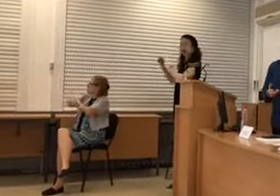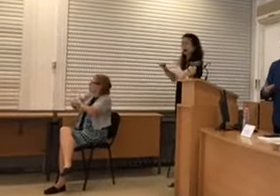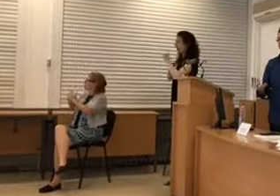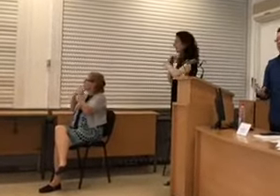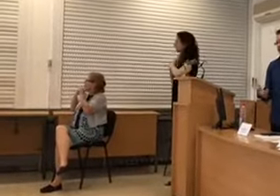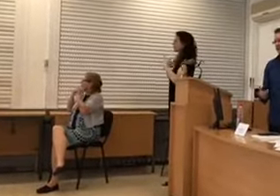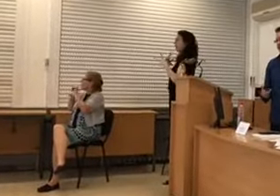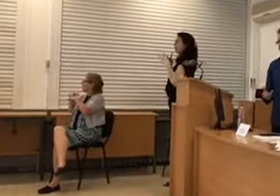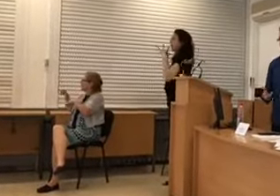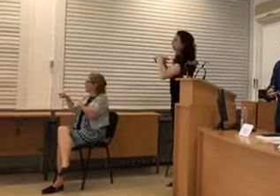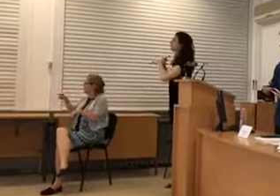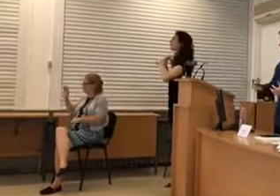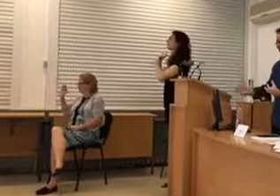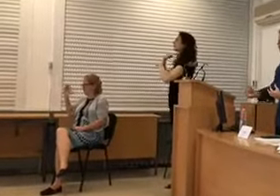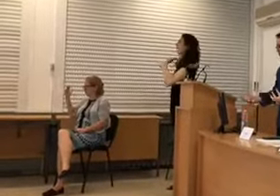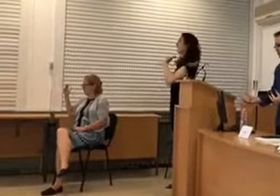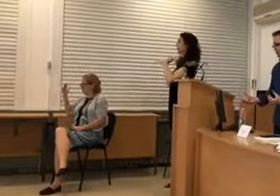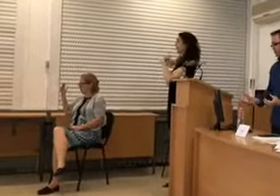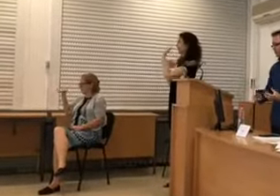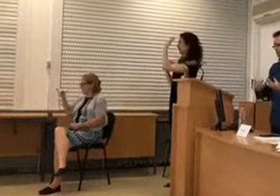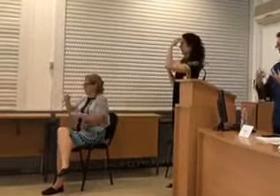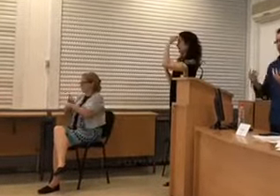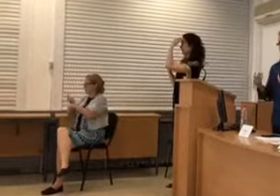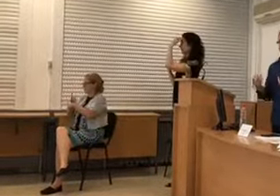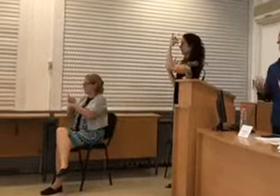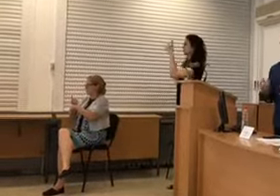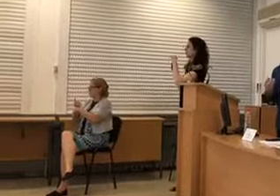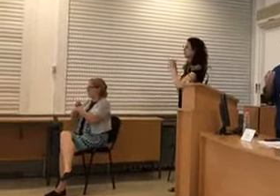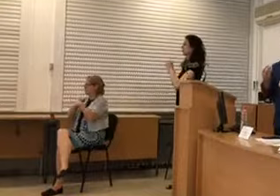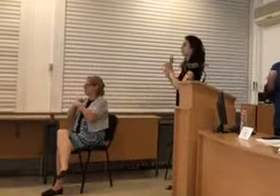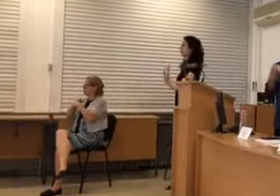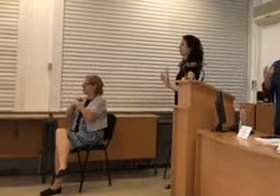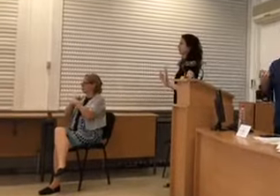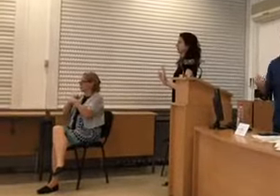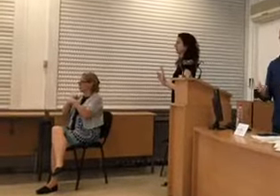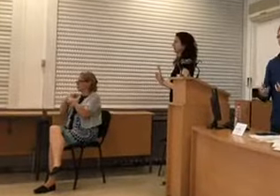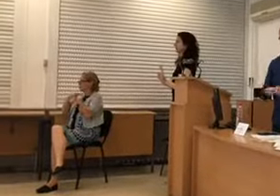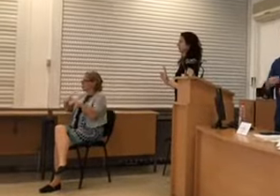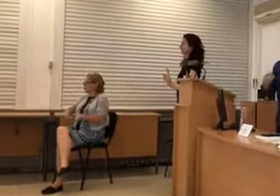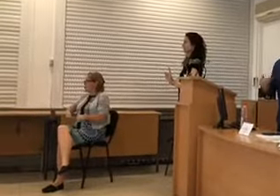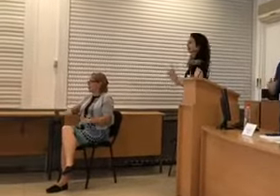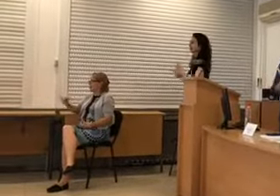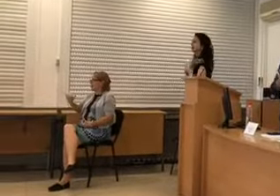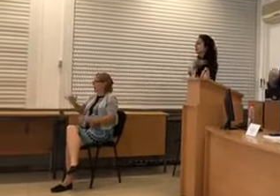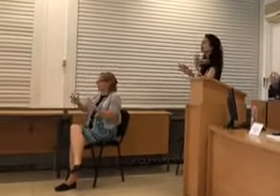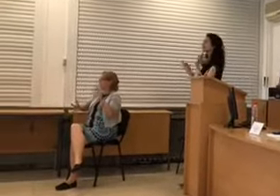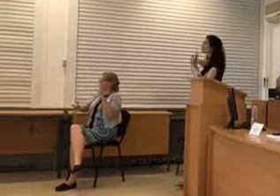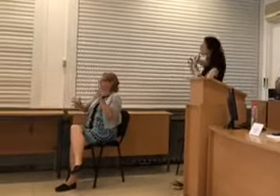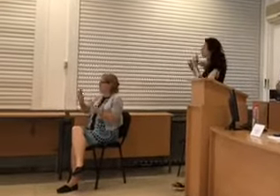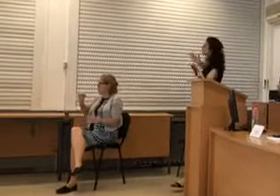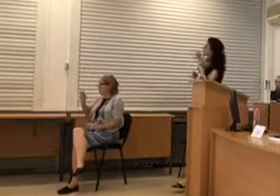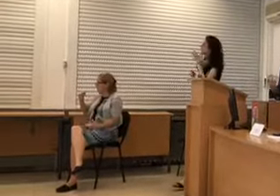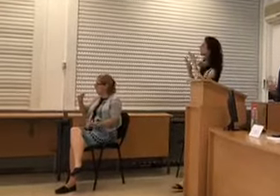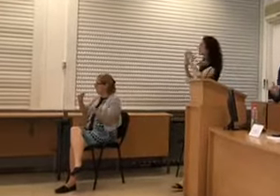So apparently this industry producing human-like machines,